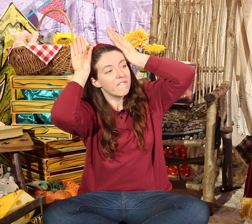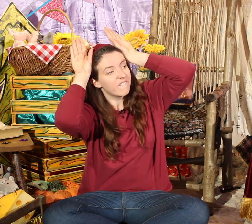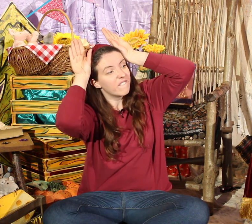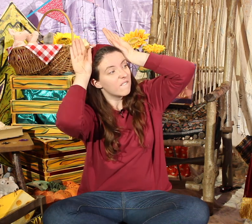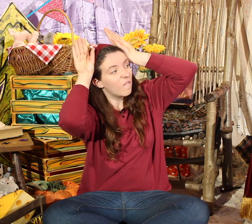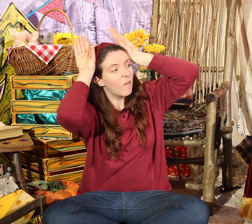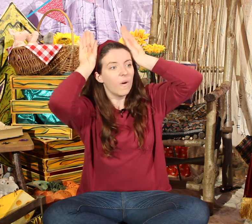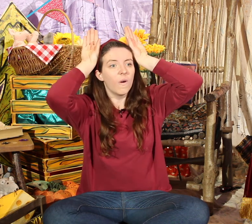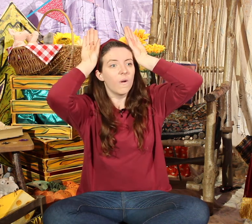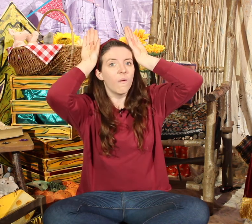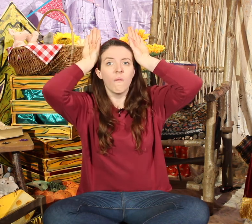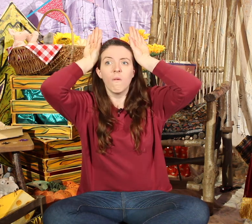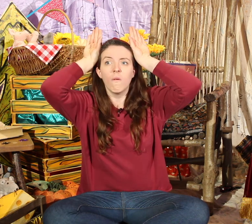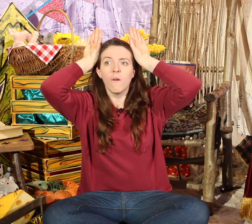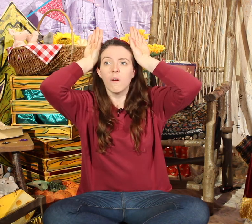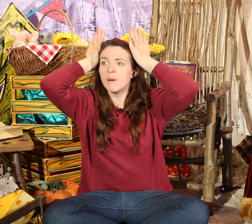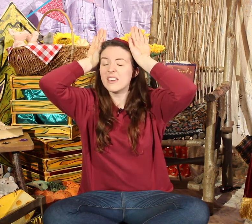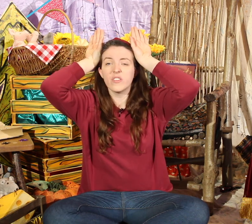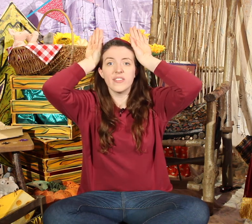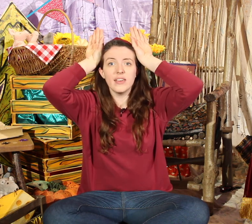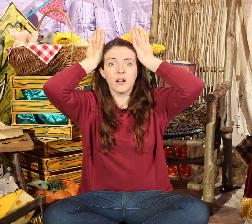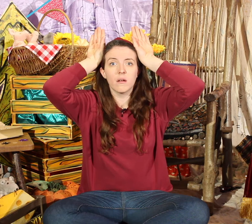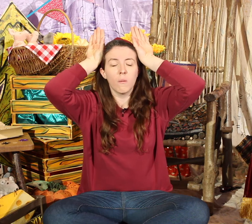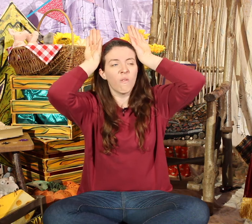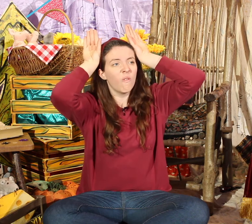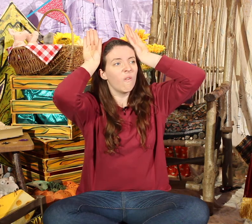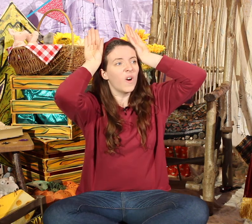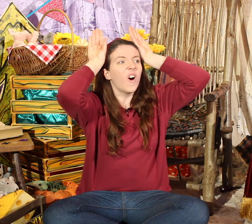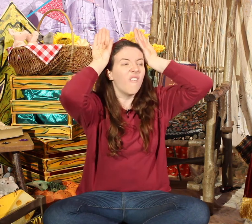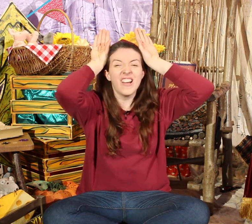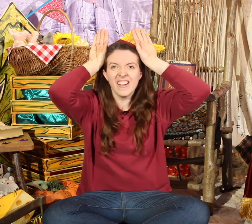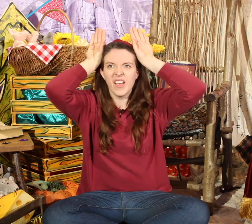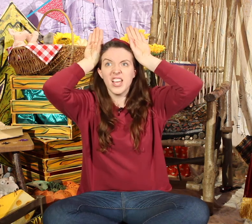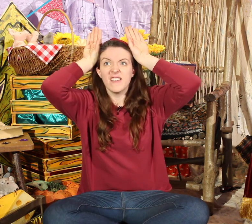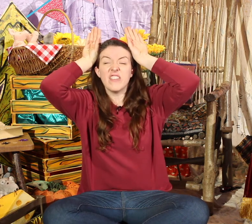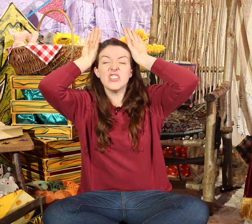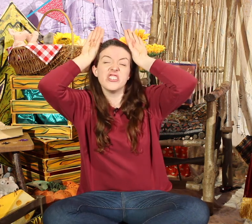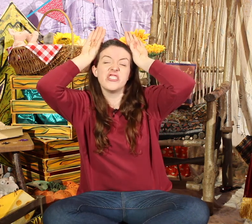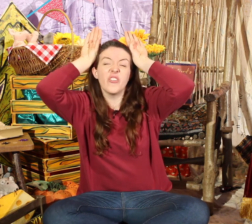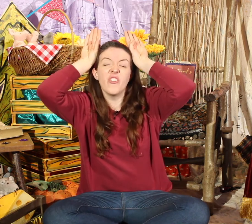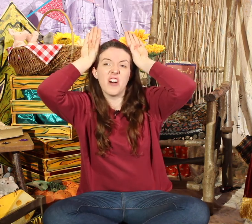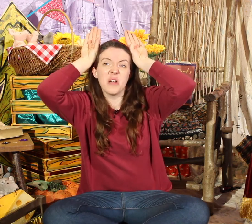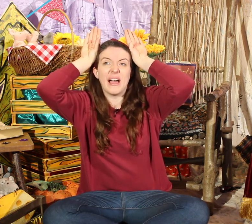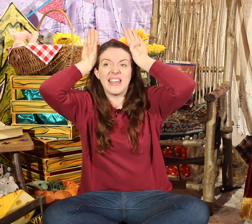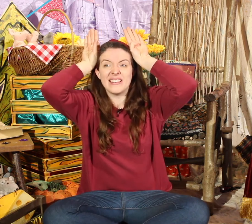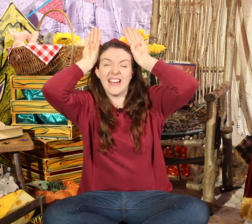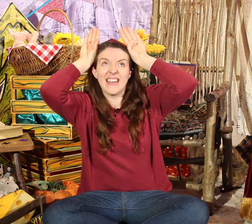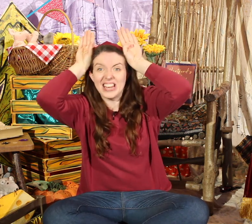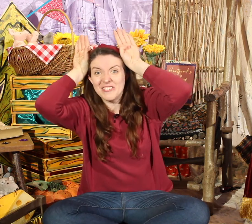But he couldn't see her. Oh, Maybe she's so far behind that I can't even